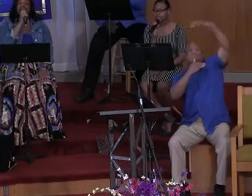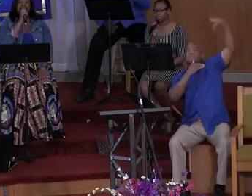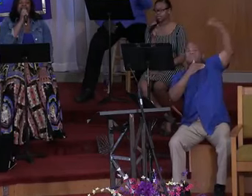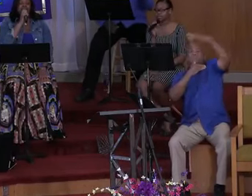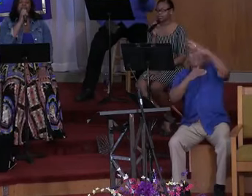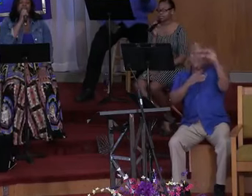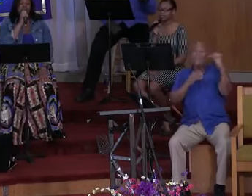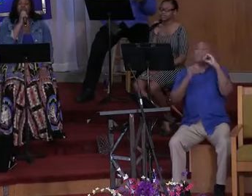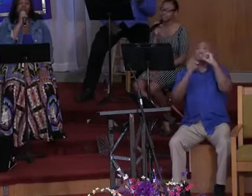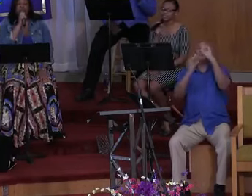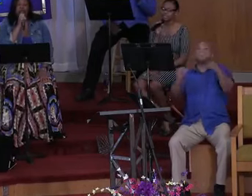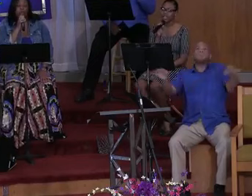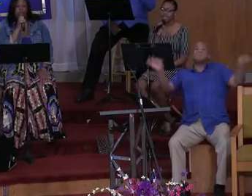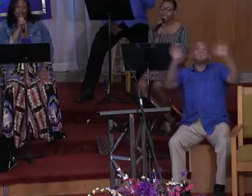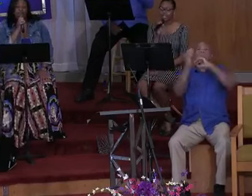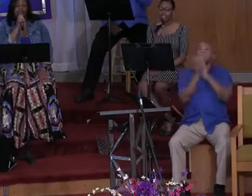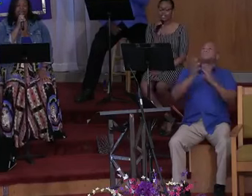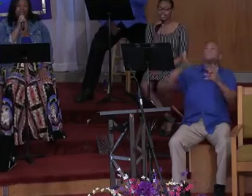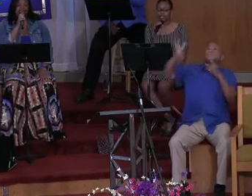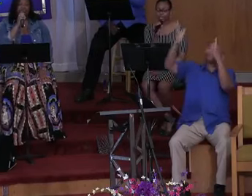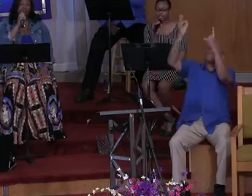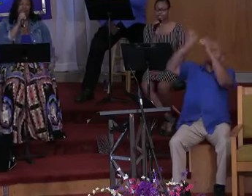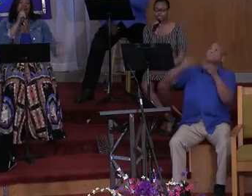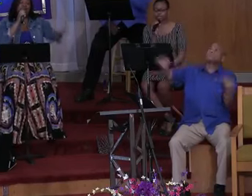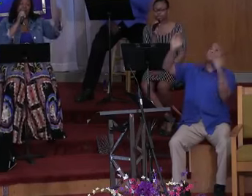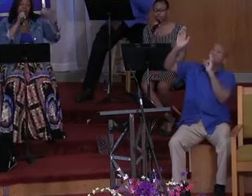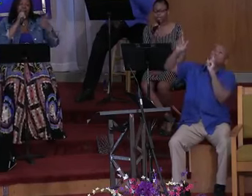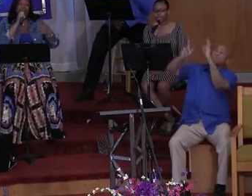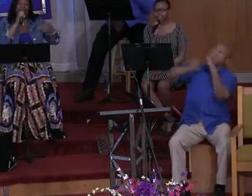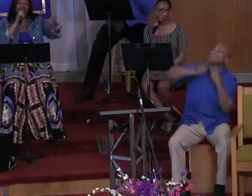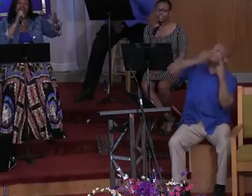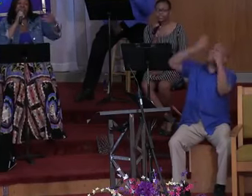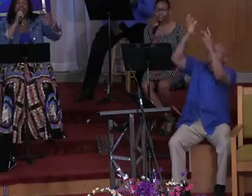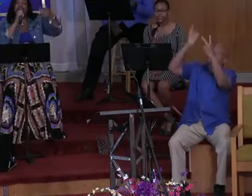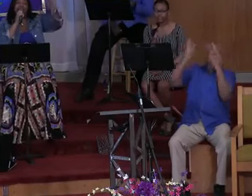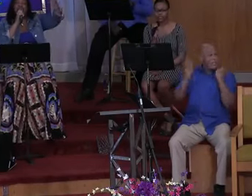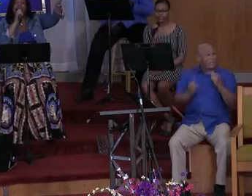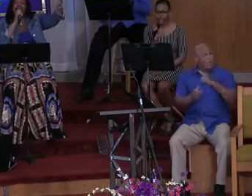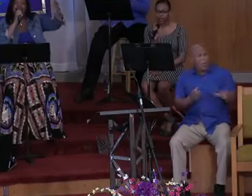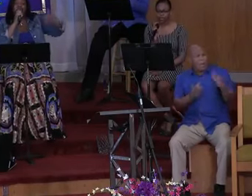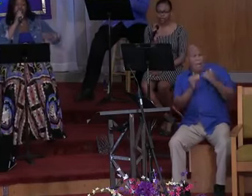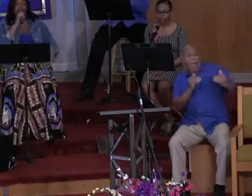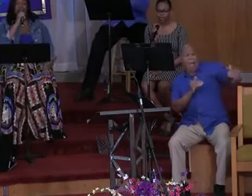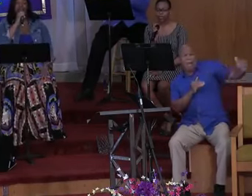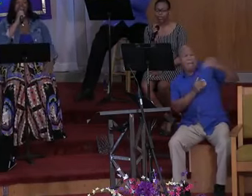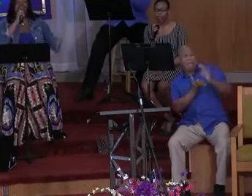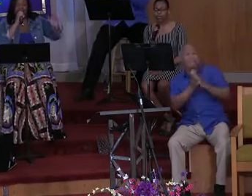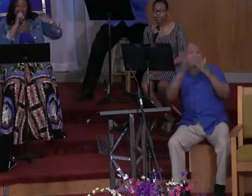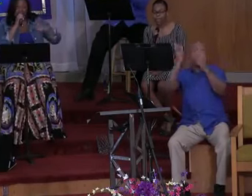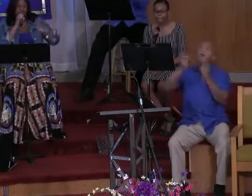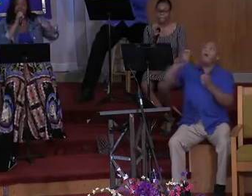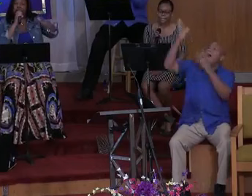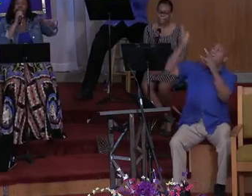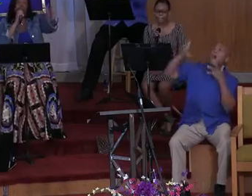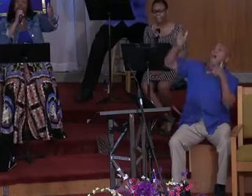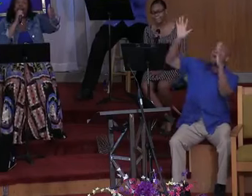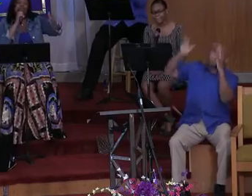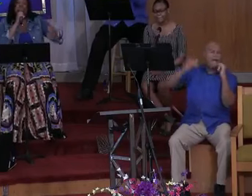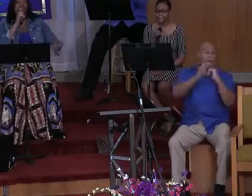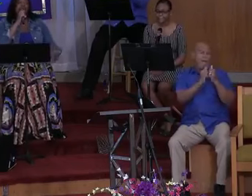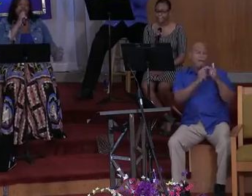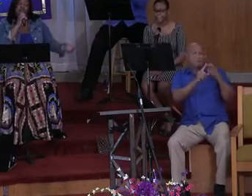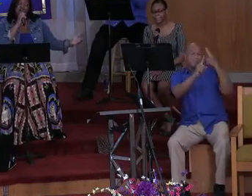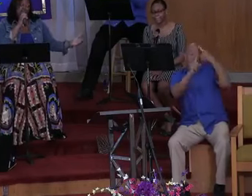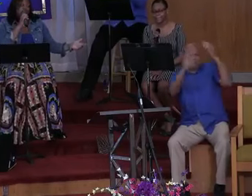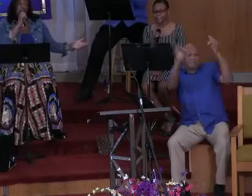heavens. And he's worthy to be praised. And he's worthy to be praised. Come on and give God praise, acknowledge him in your